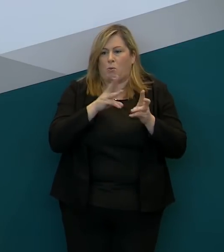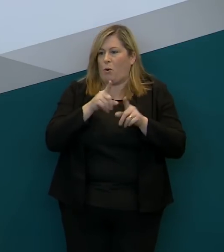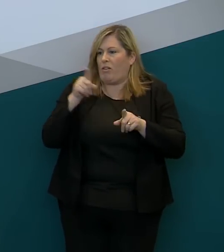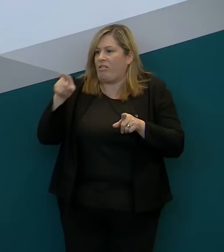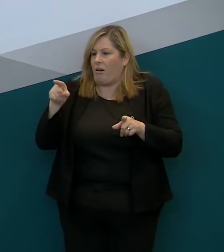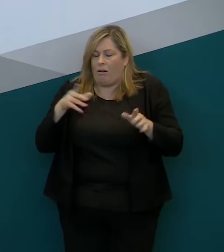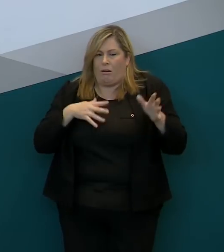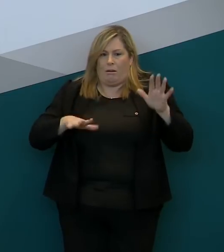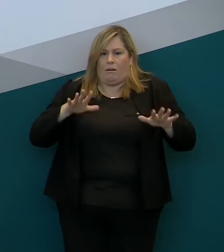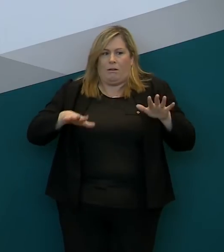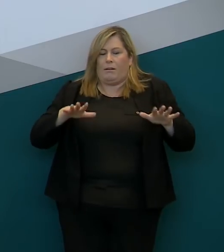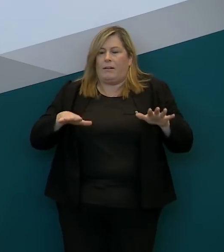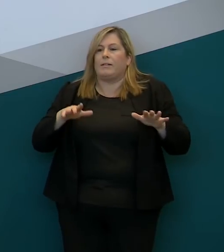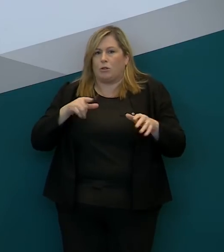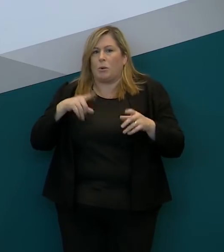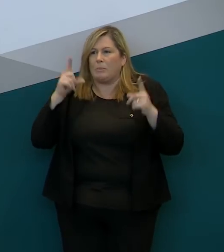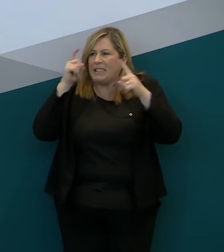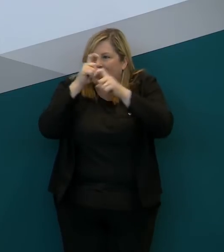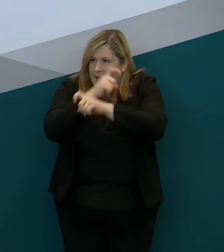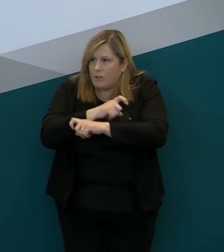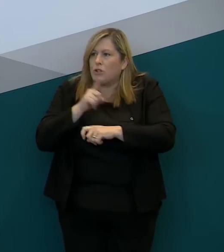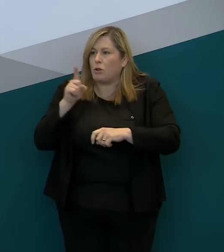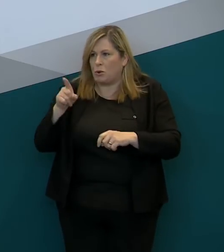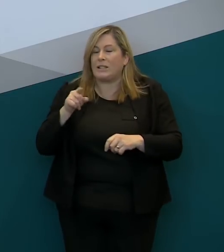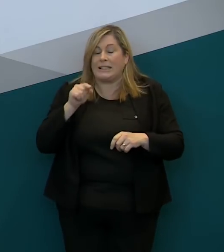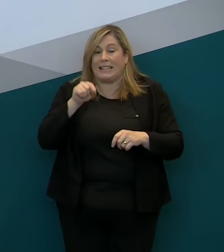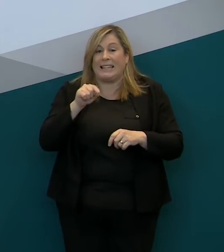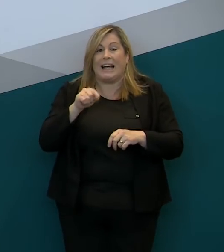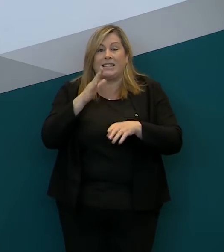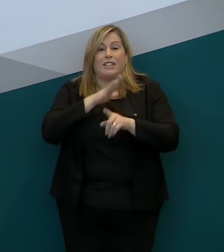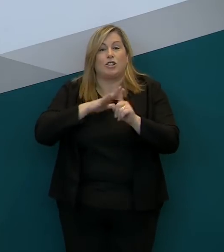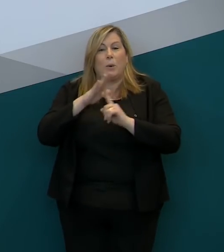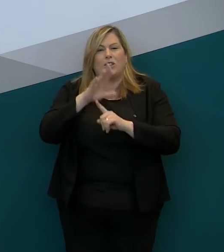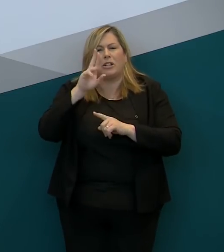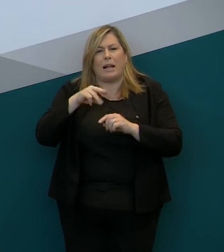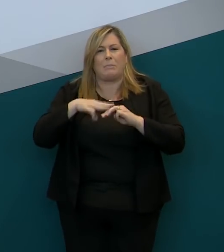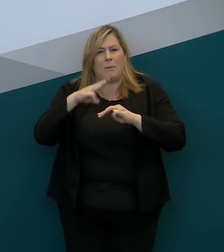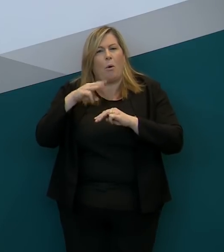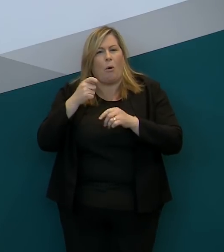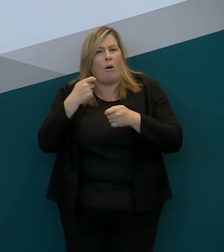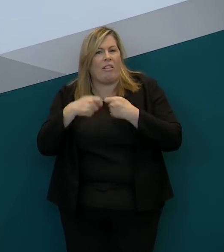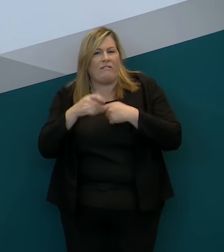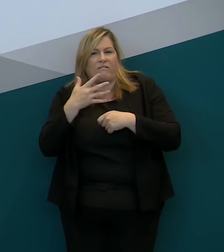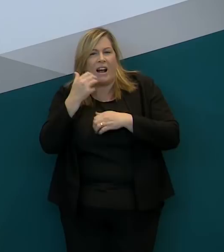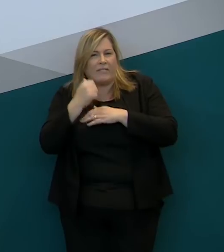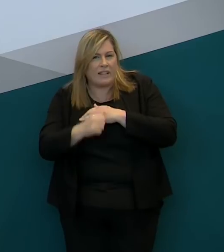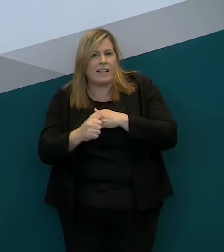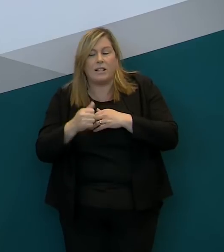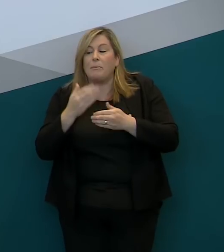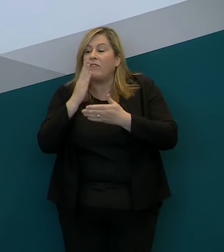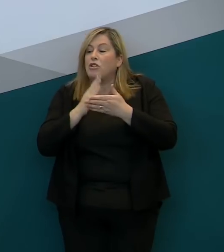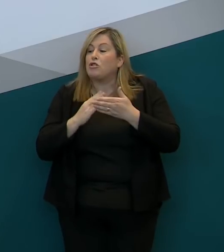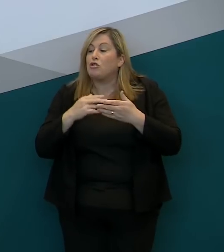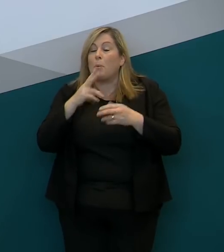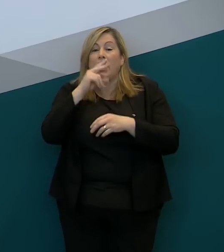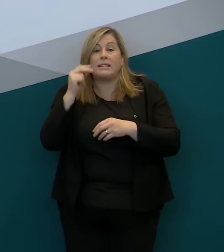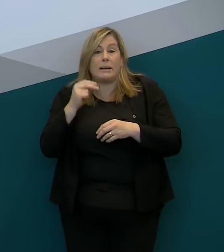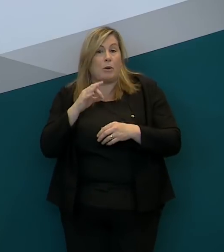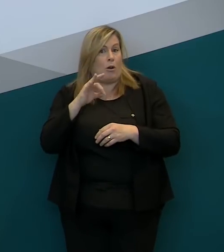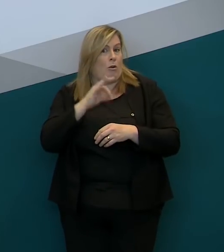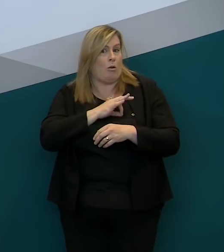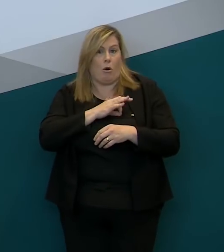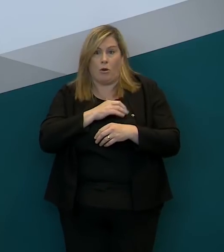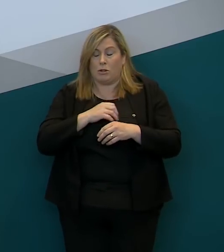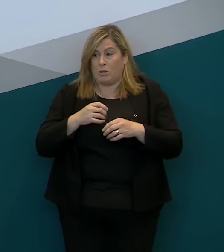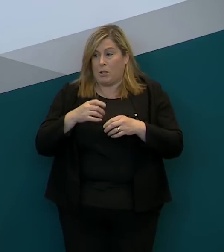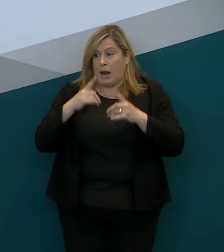the delays that you're asking us questions about are largely in those cases. And there's examples of very good practice by public health departments in the Midlands, for example,